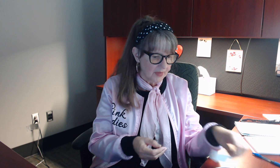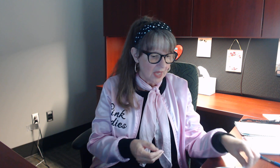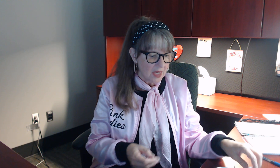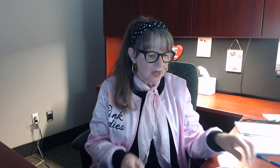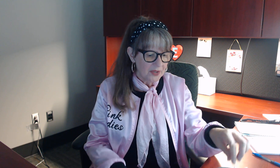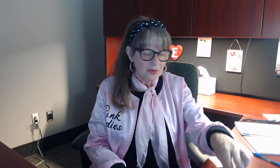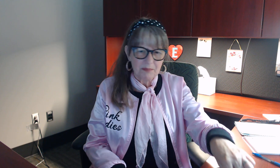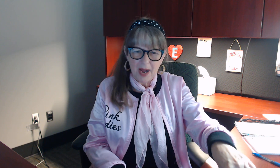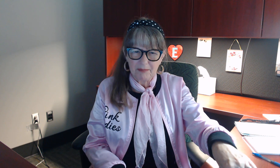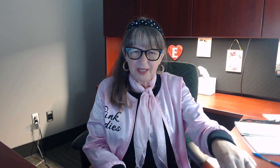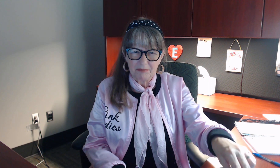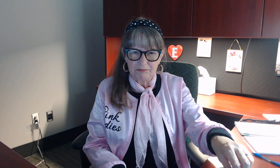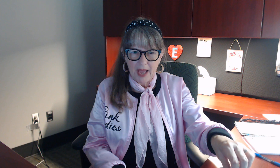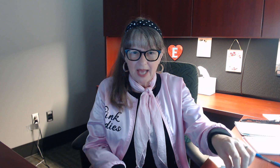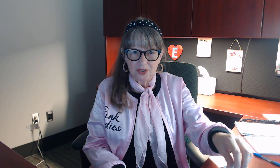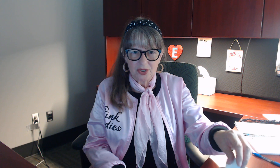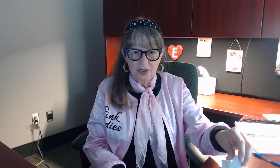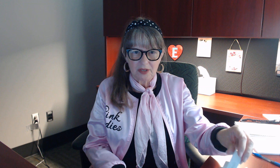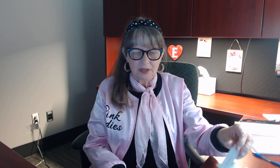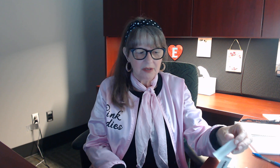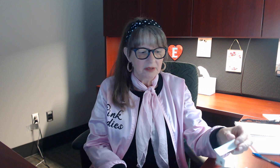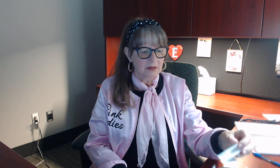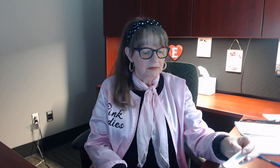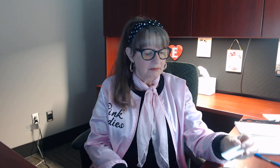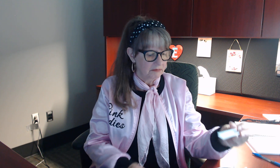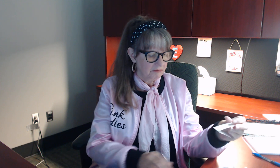Going to a pumpkin patch.